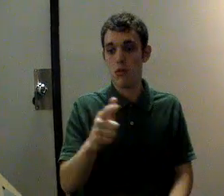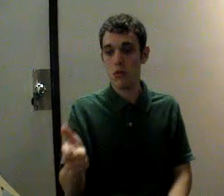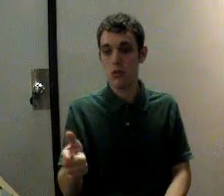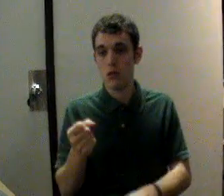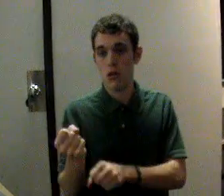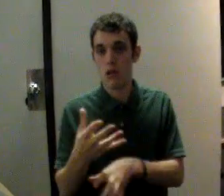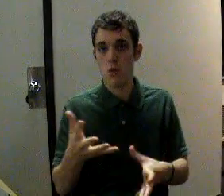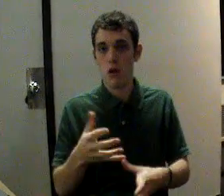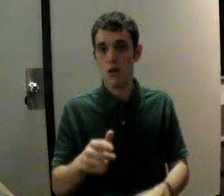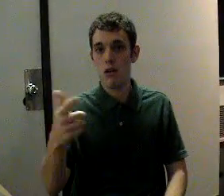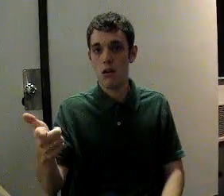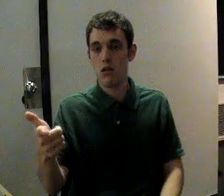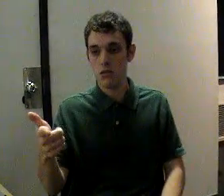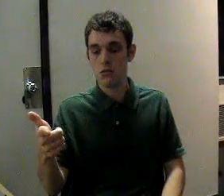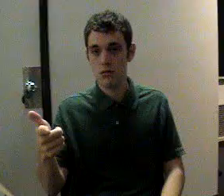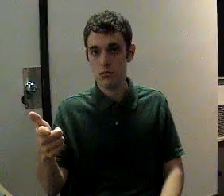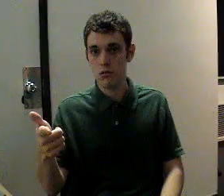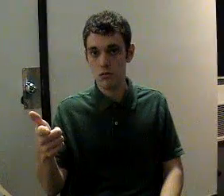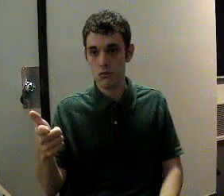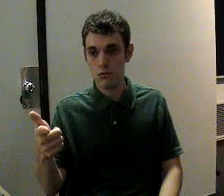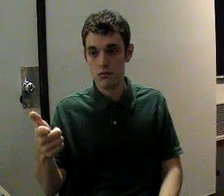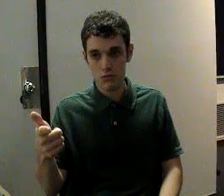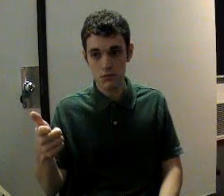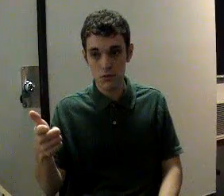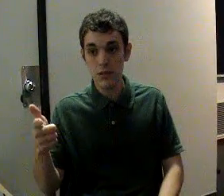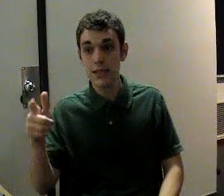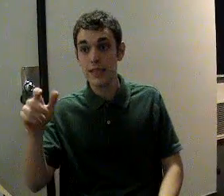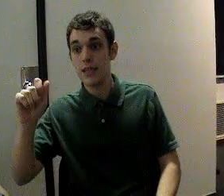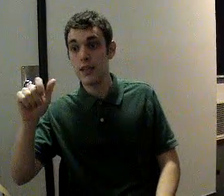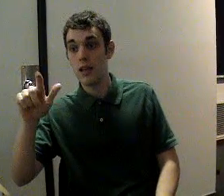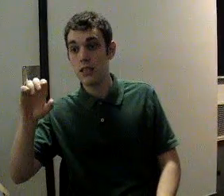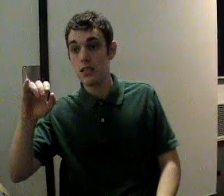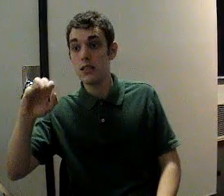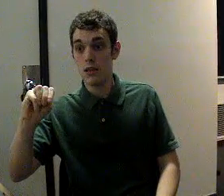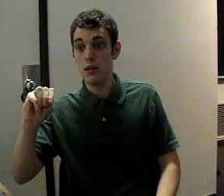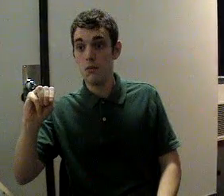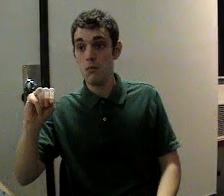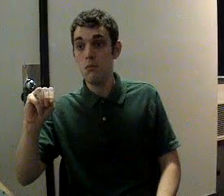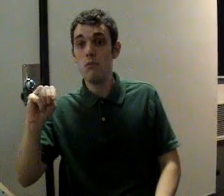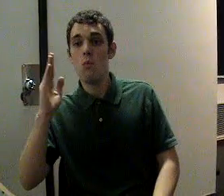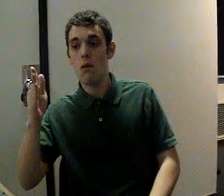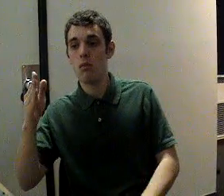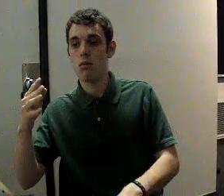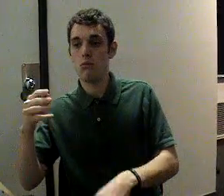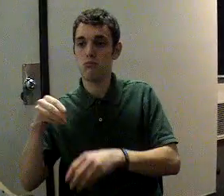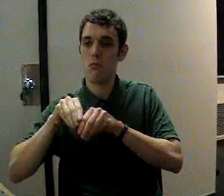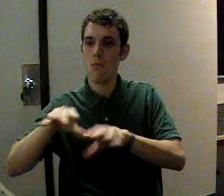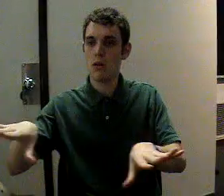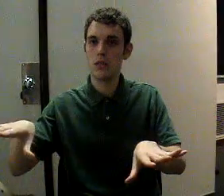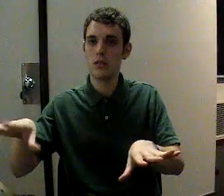from that sarcoplasmic reticulum. Okay, so we're going to release calcium again into the sarcoplasm, right? So we have different names,